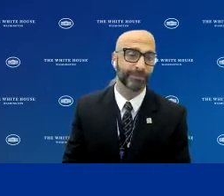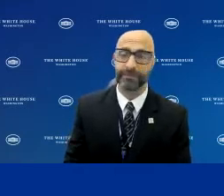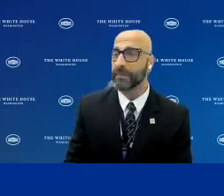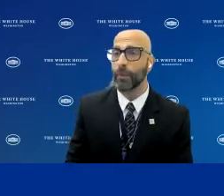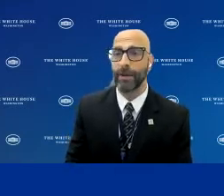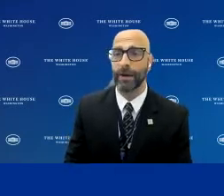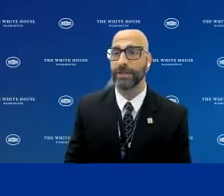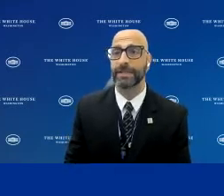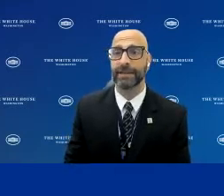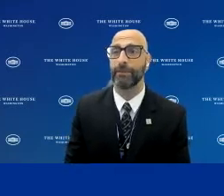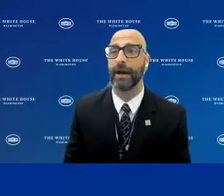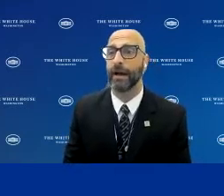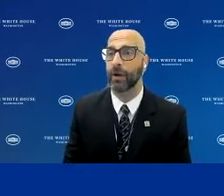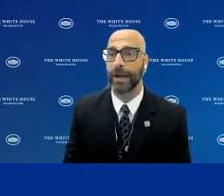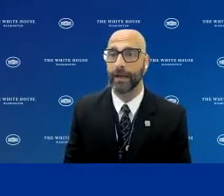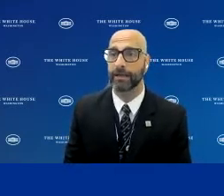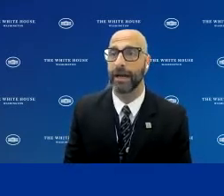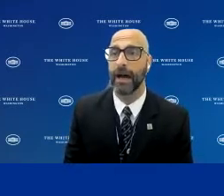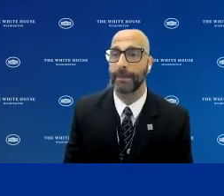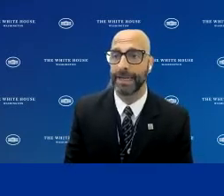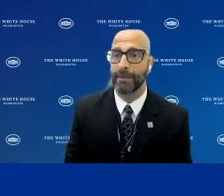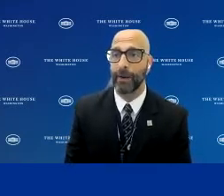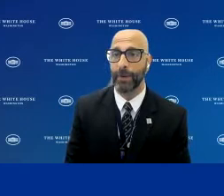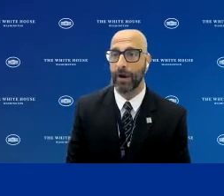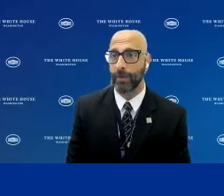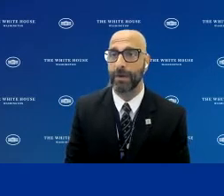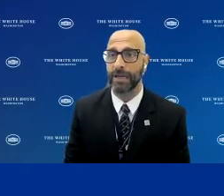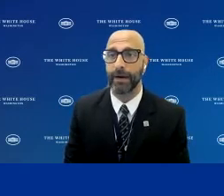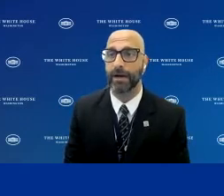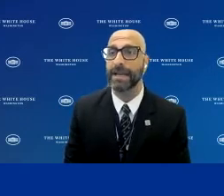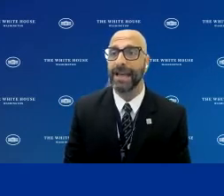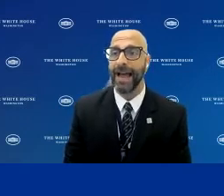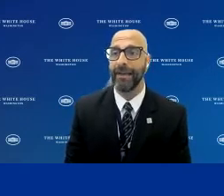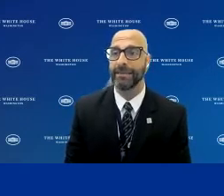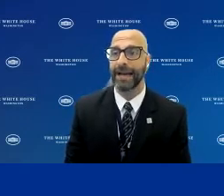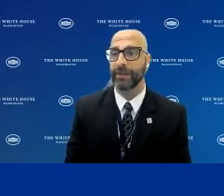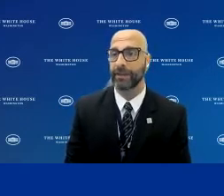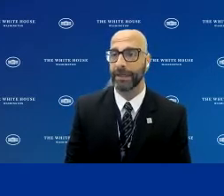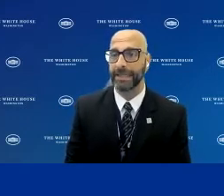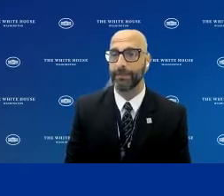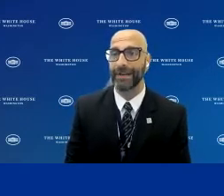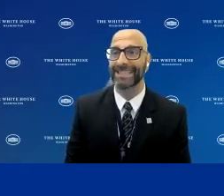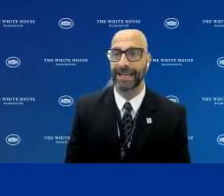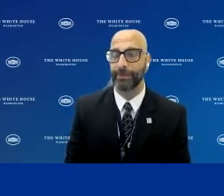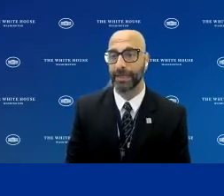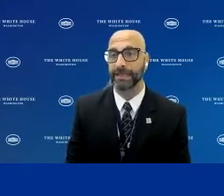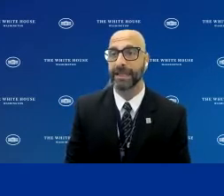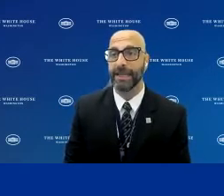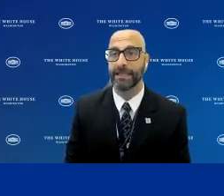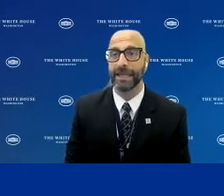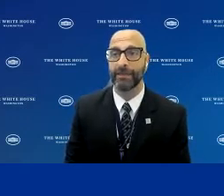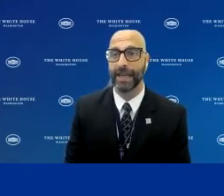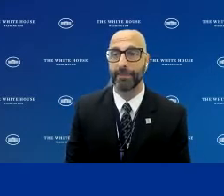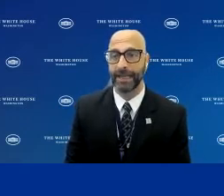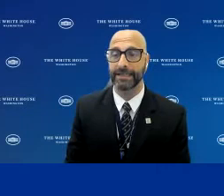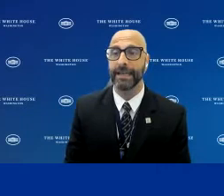think what I want to do is give a quick update about where we are with monkeypox, and then dive a little bit deeper, next slide